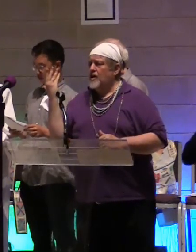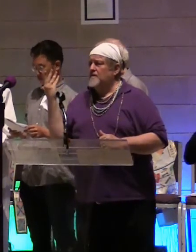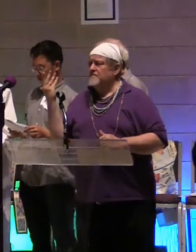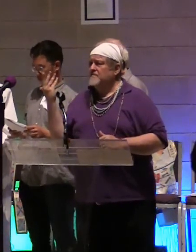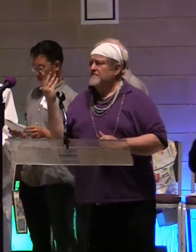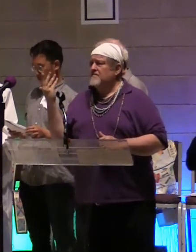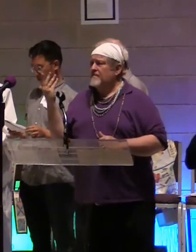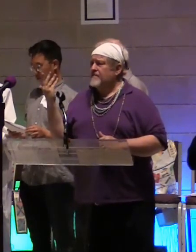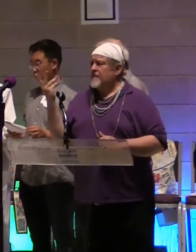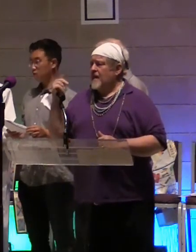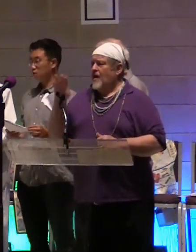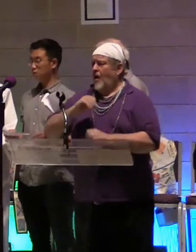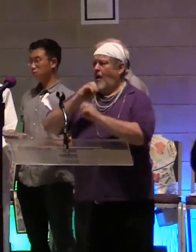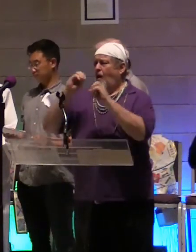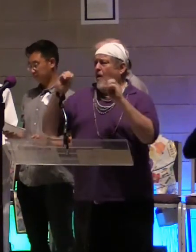before.